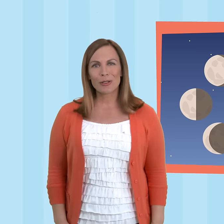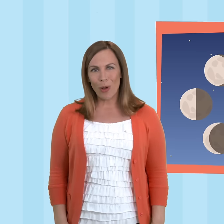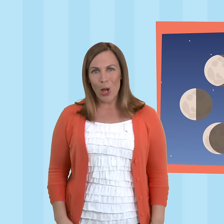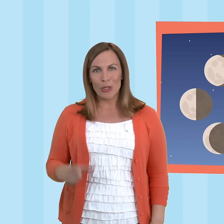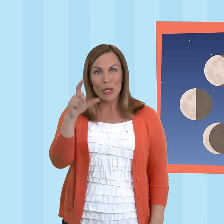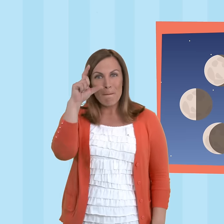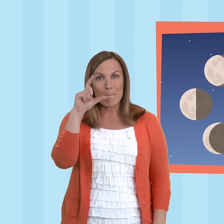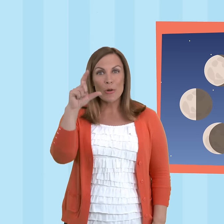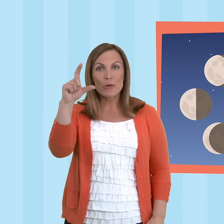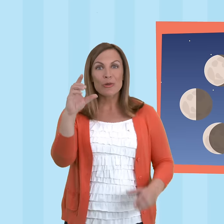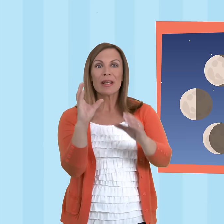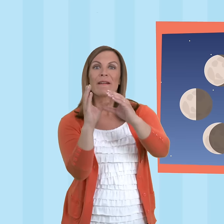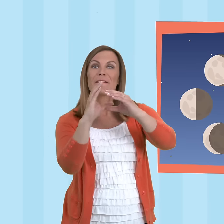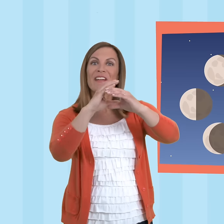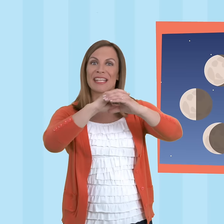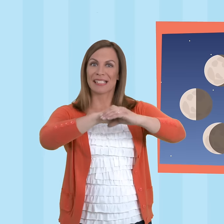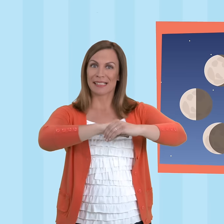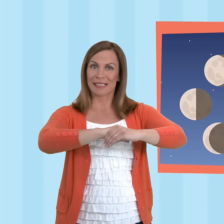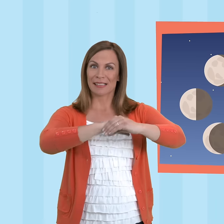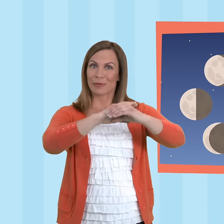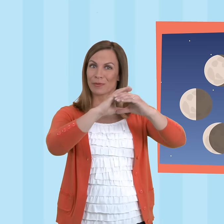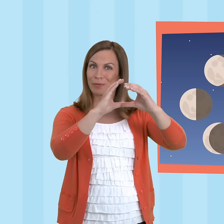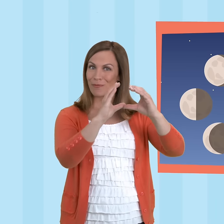are called moon phases.